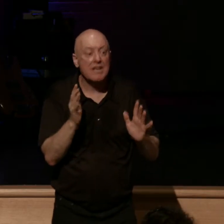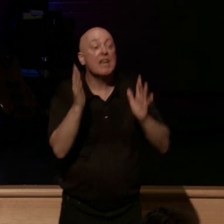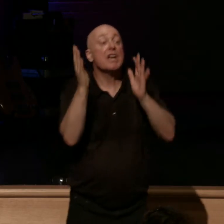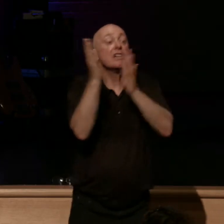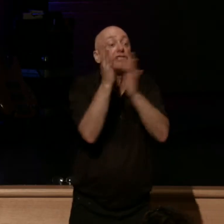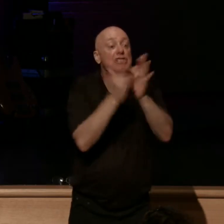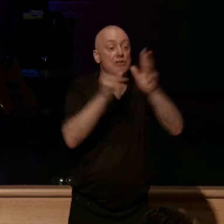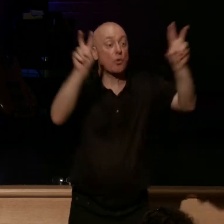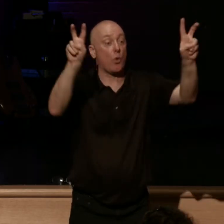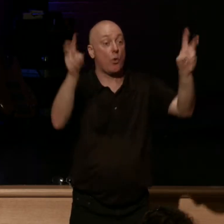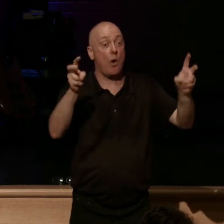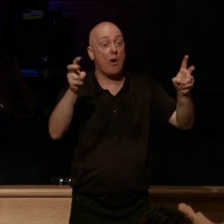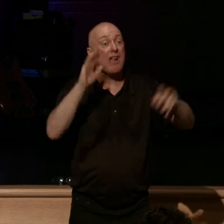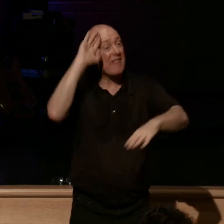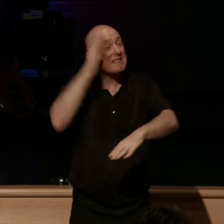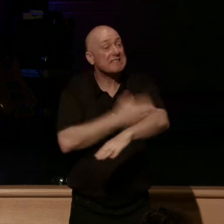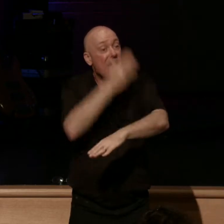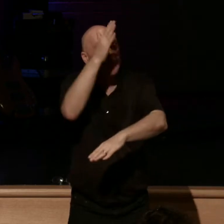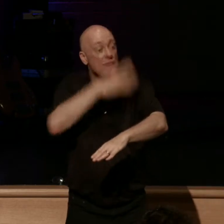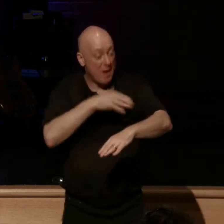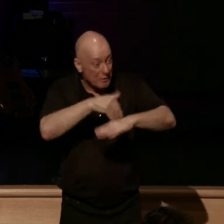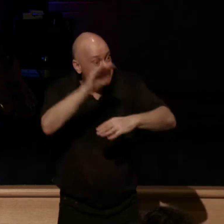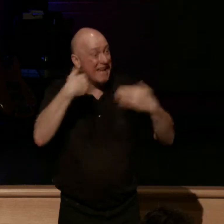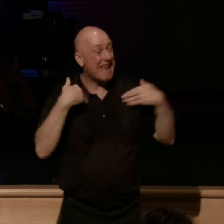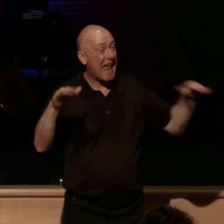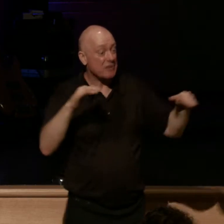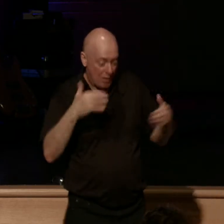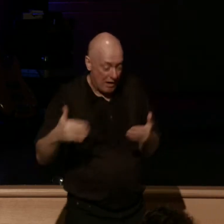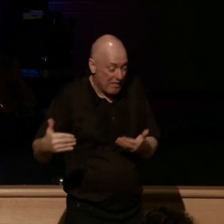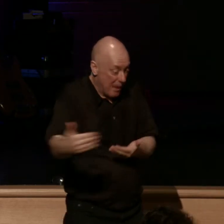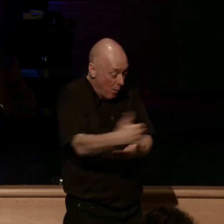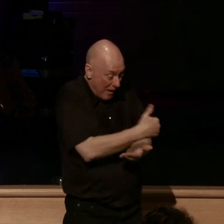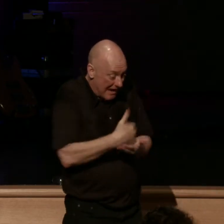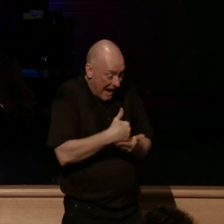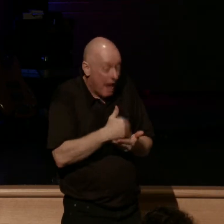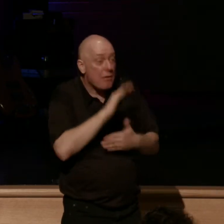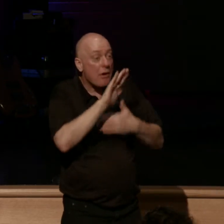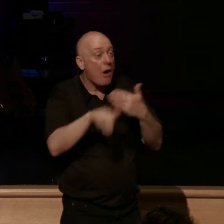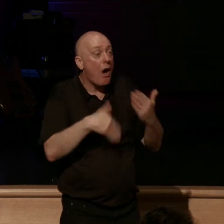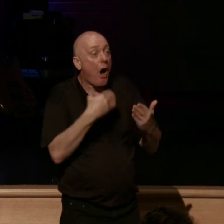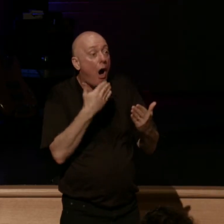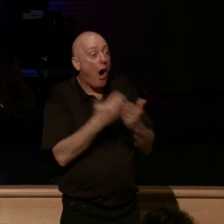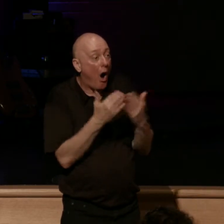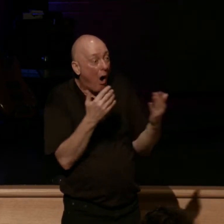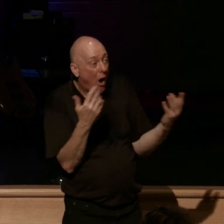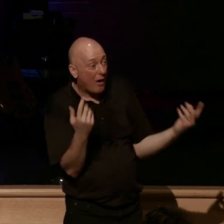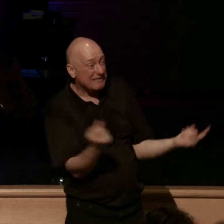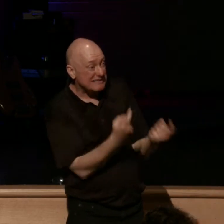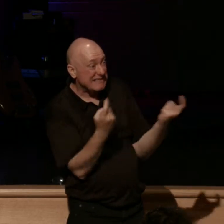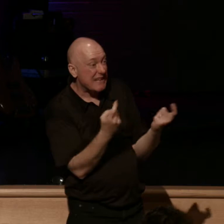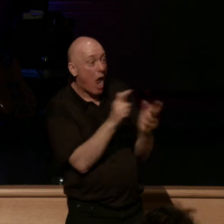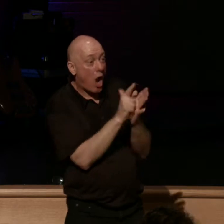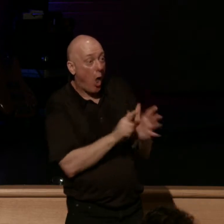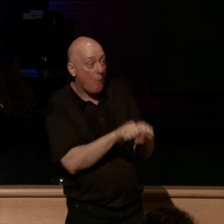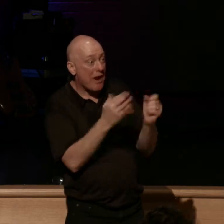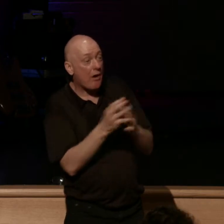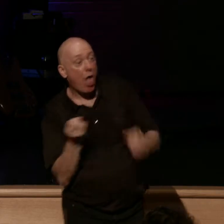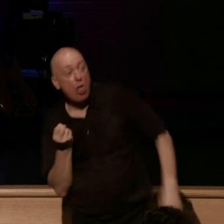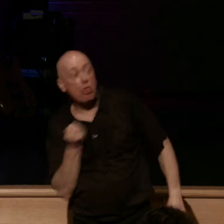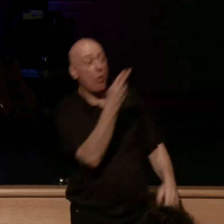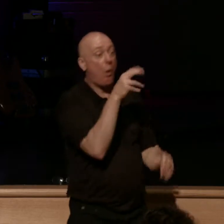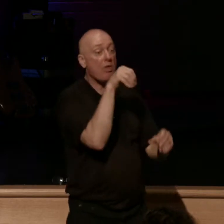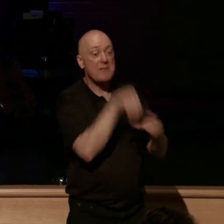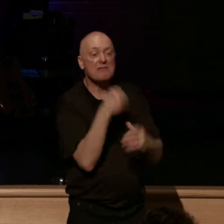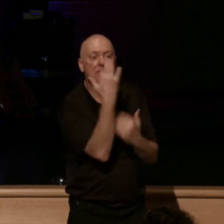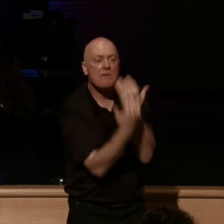Jesus, quote unquote, "The Son of Man will send his angels, and they will gather out of his kingdom all causes of sin and all lawbreakers and throw them into the